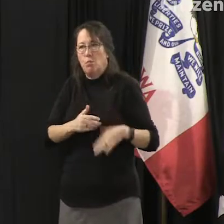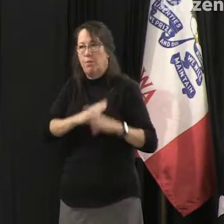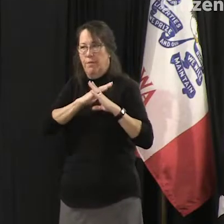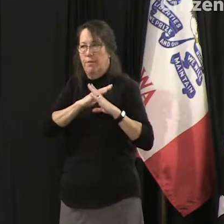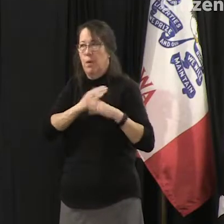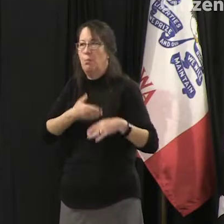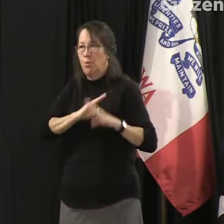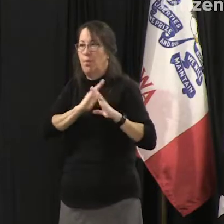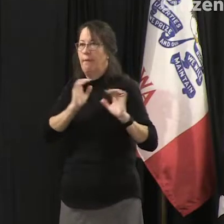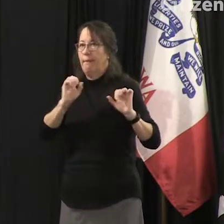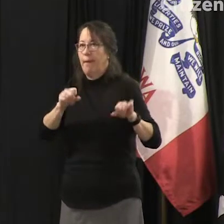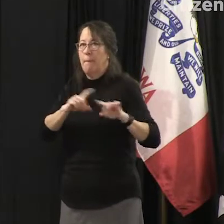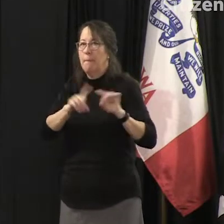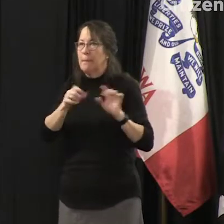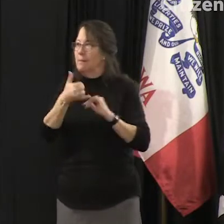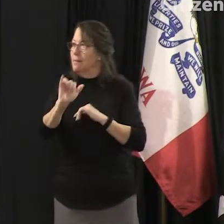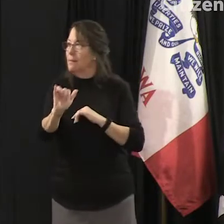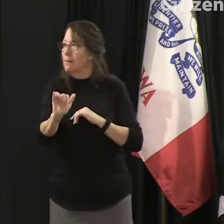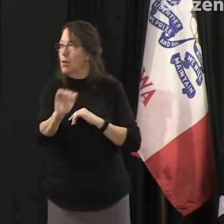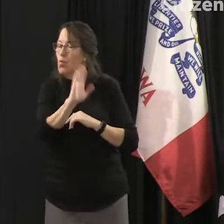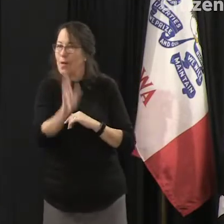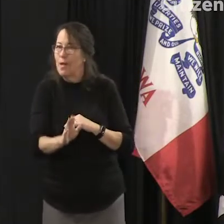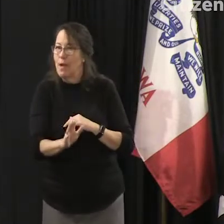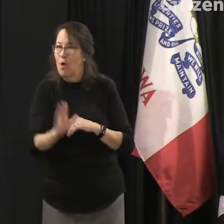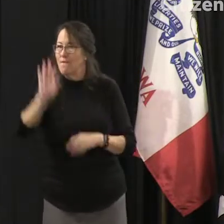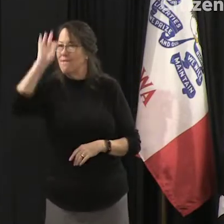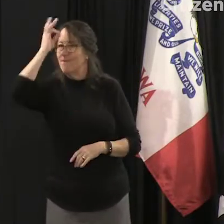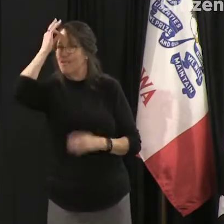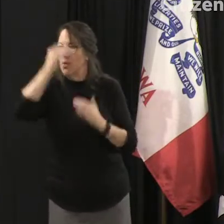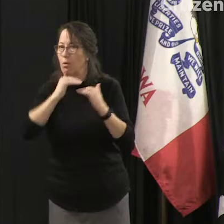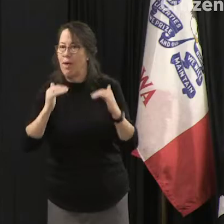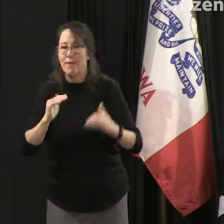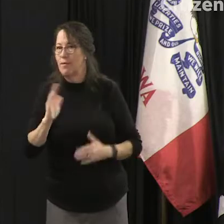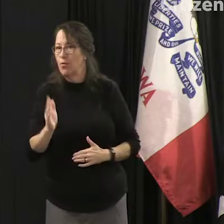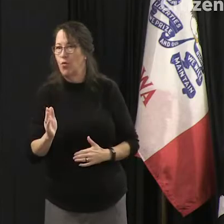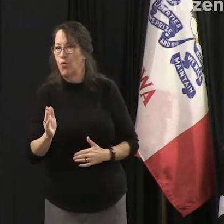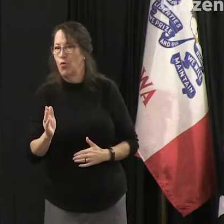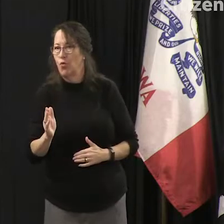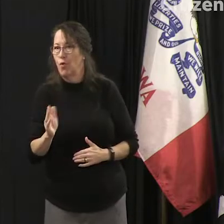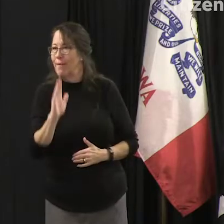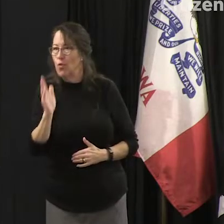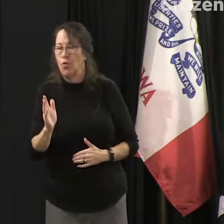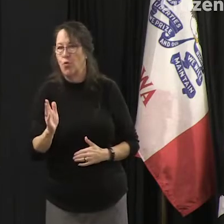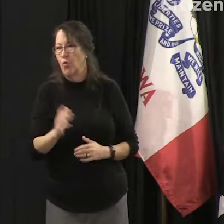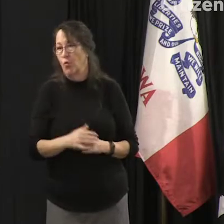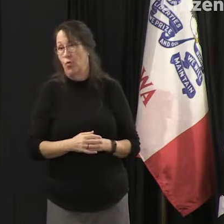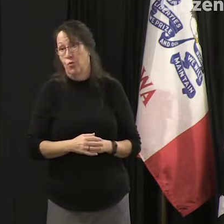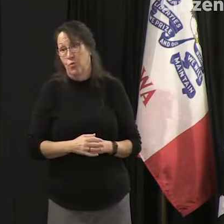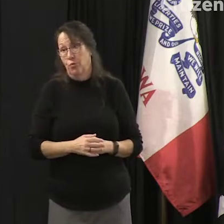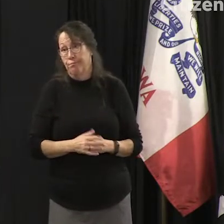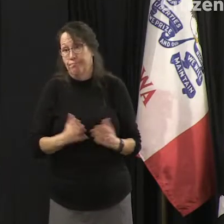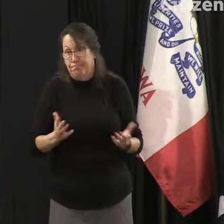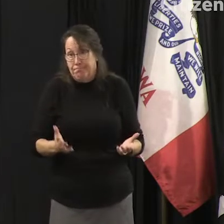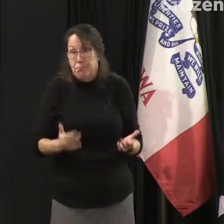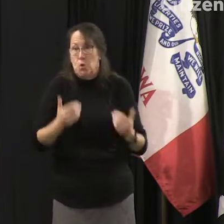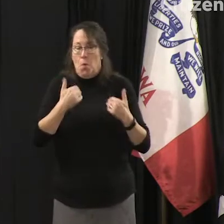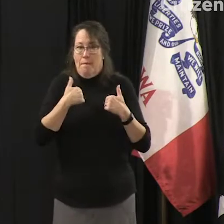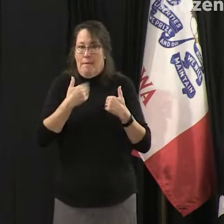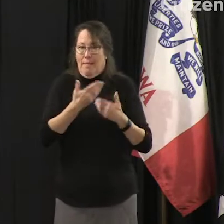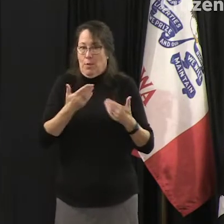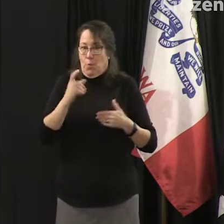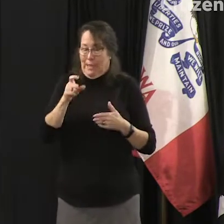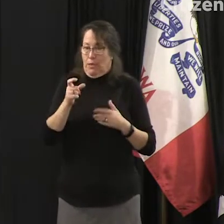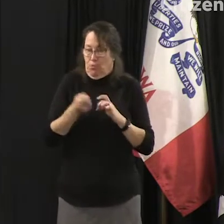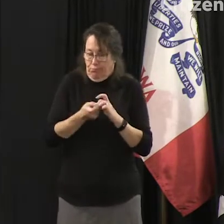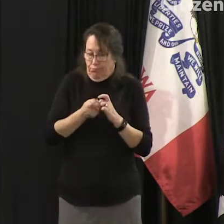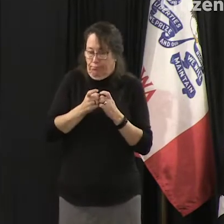this. But still, we've never done it on a federal basis, interestingly enough. So there are things that we need to